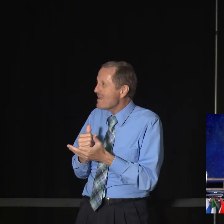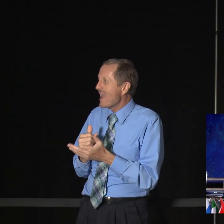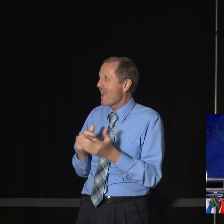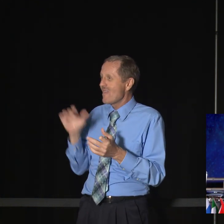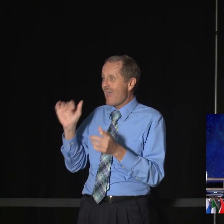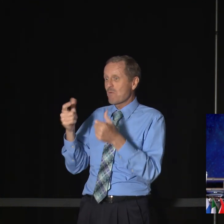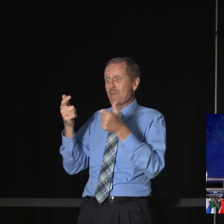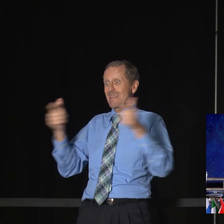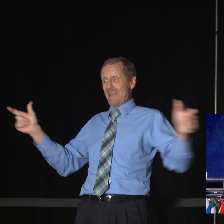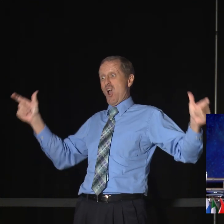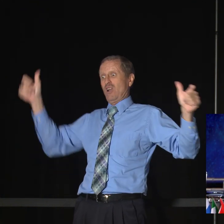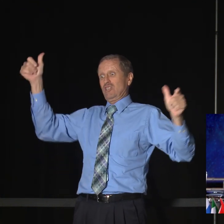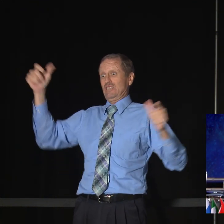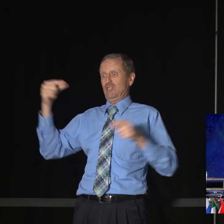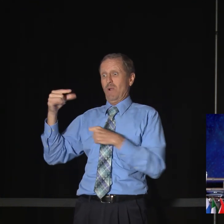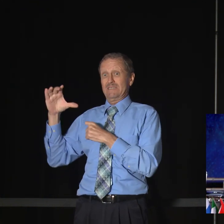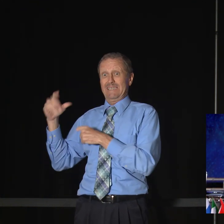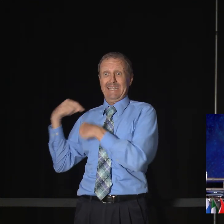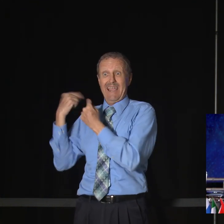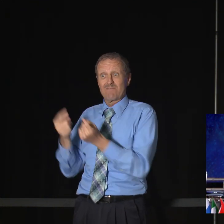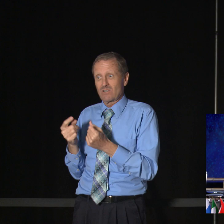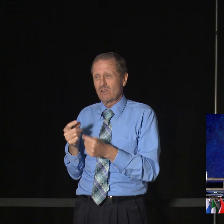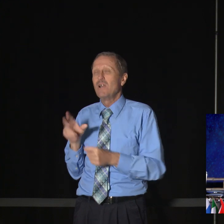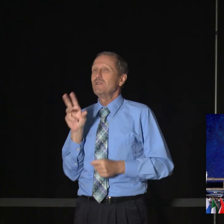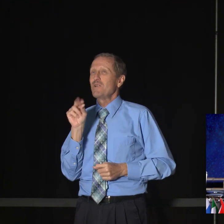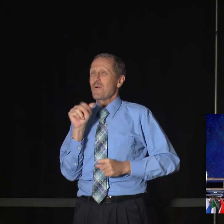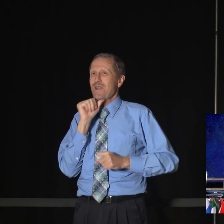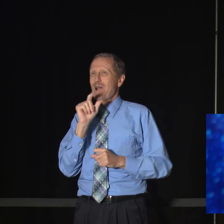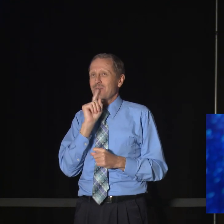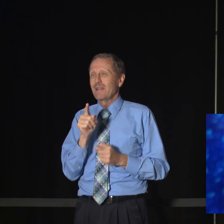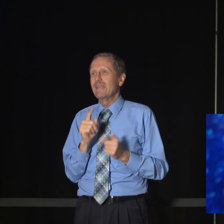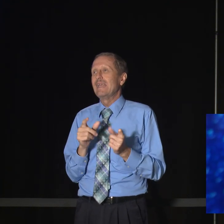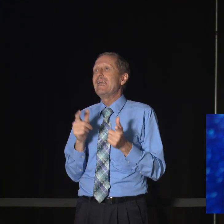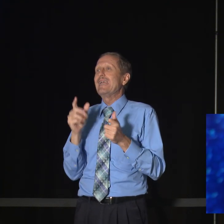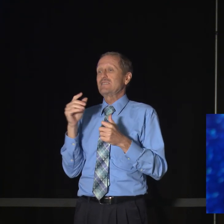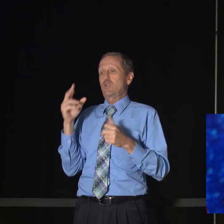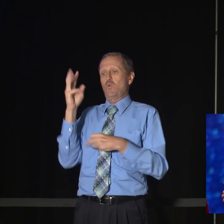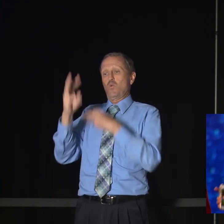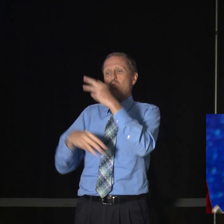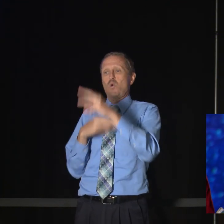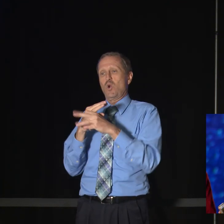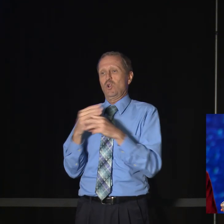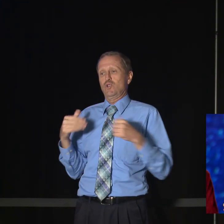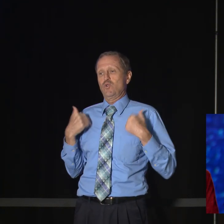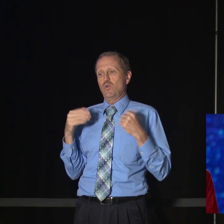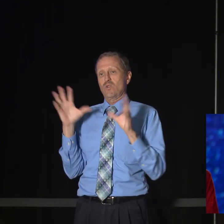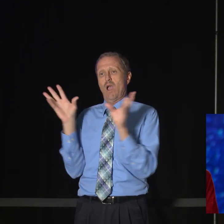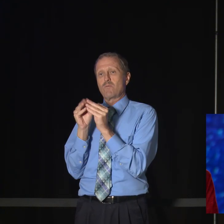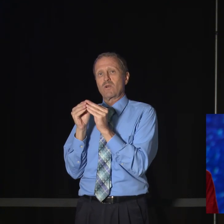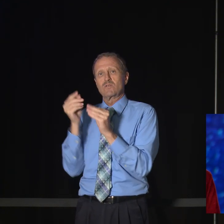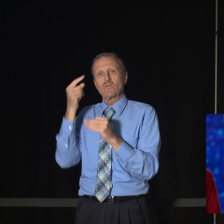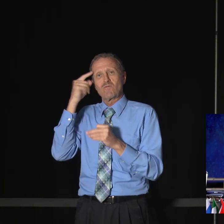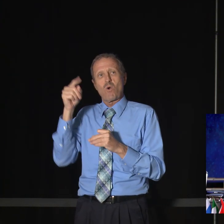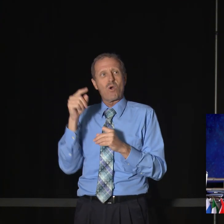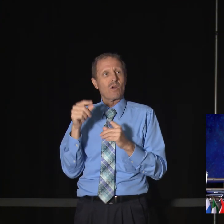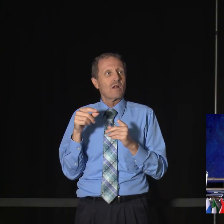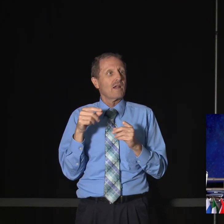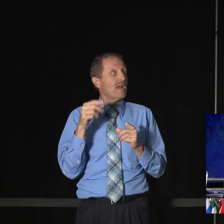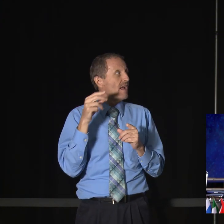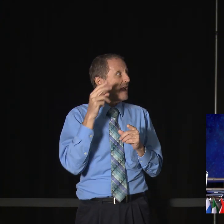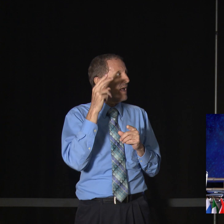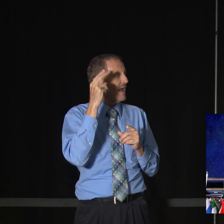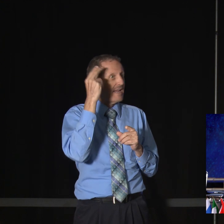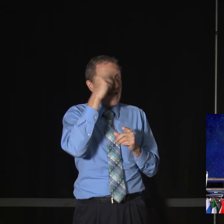largest GYC ever, right? Not really. So it's the World Youth Conference for the Catholics. Okay. So hundreds